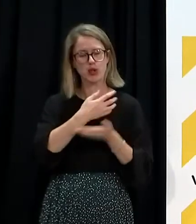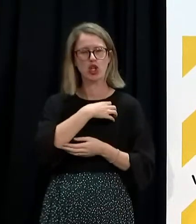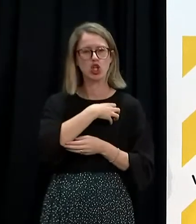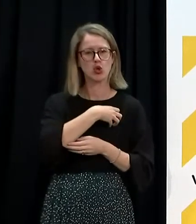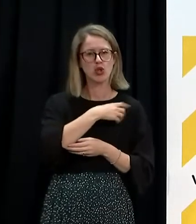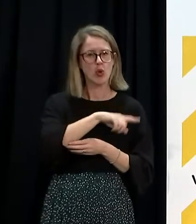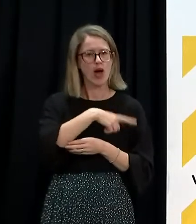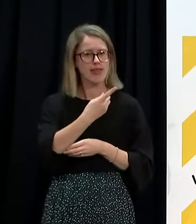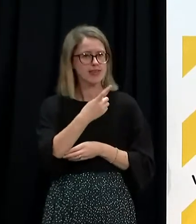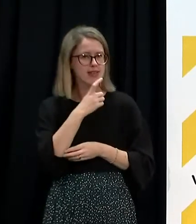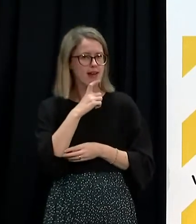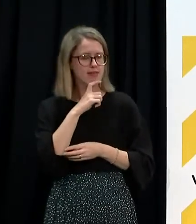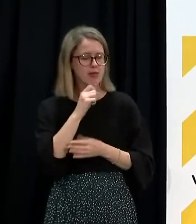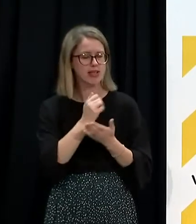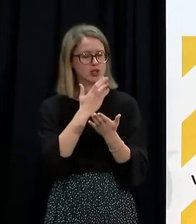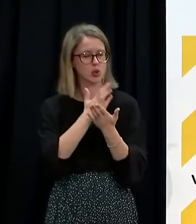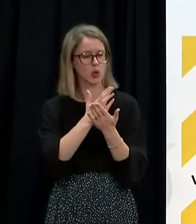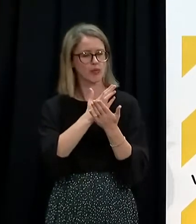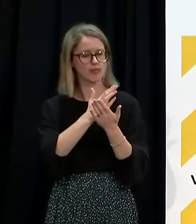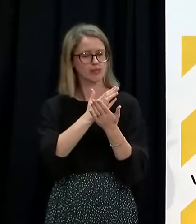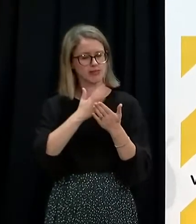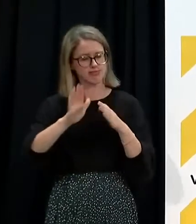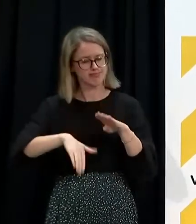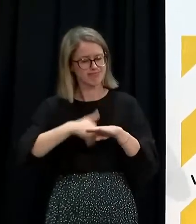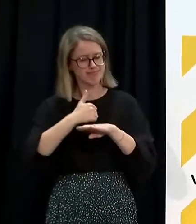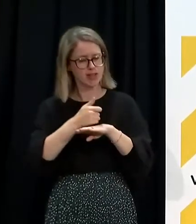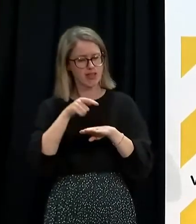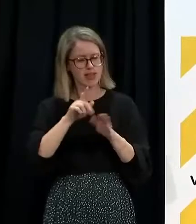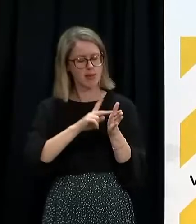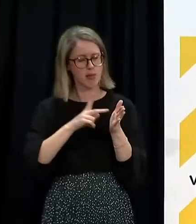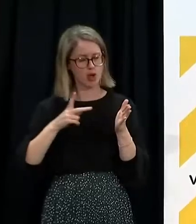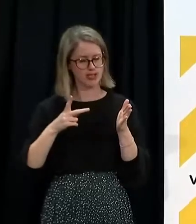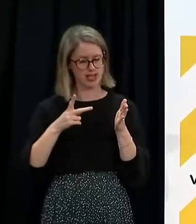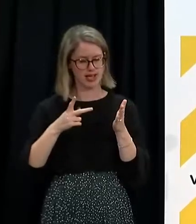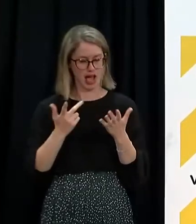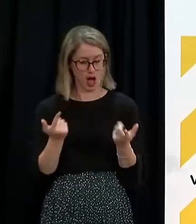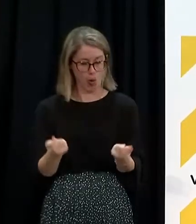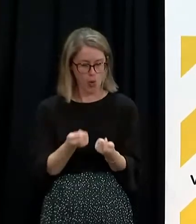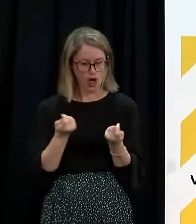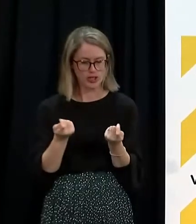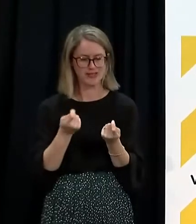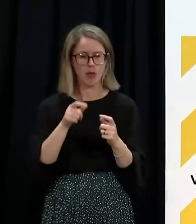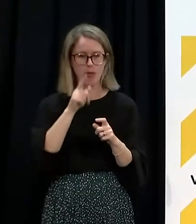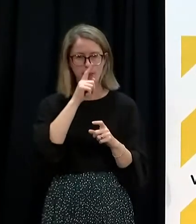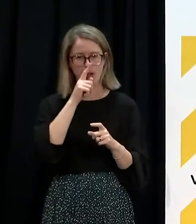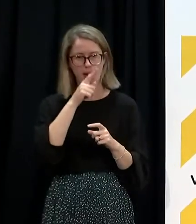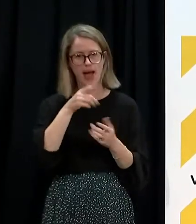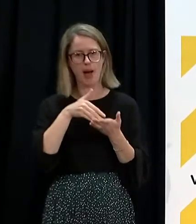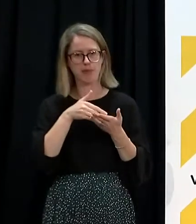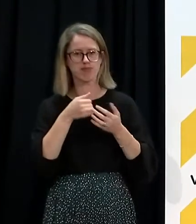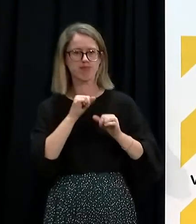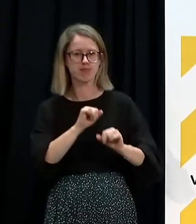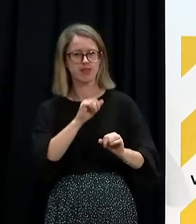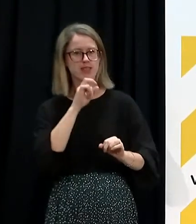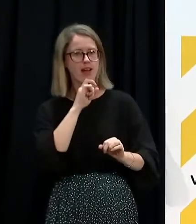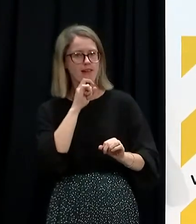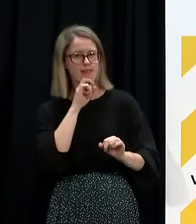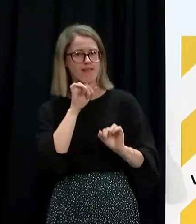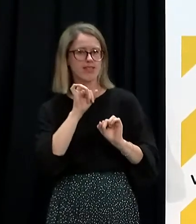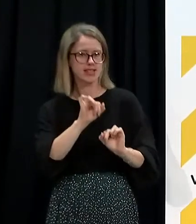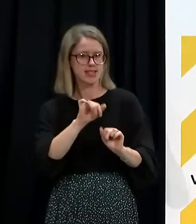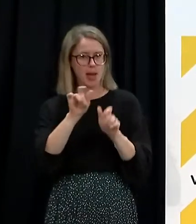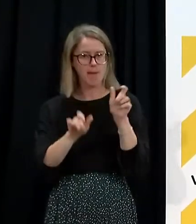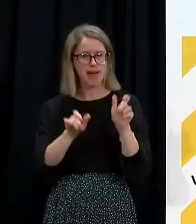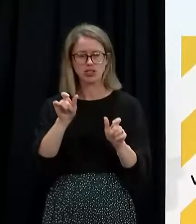staff to make sure that the implementation of this policy on the ground keeps staff and patients and visitors safe.